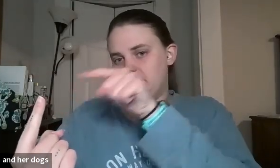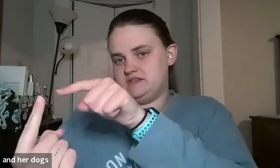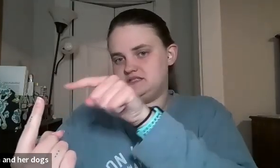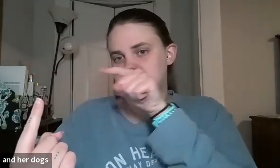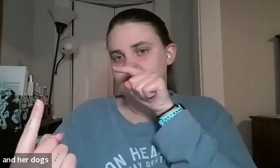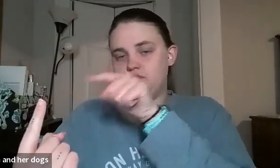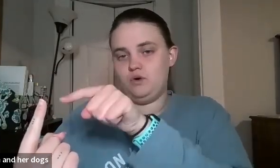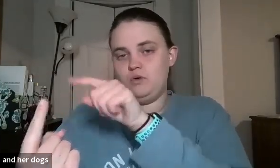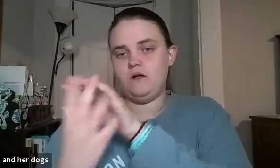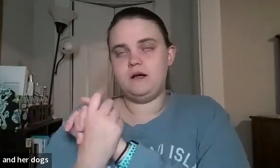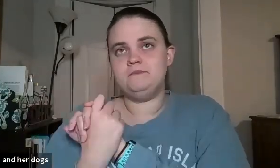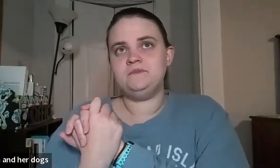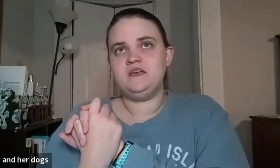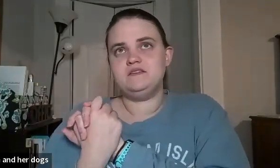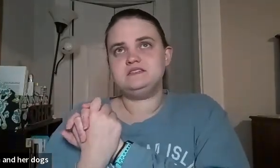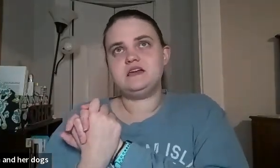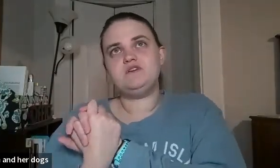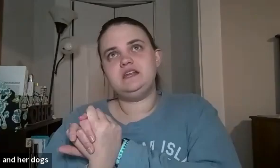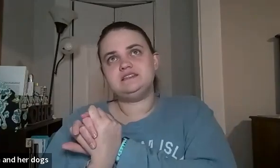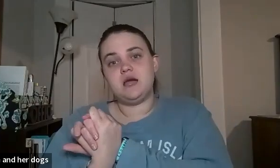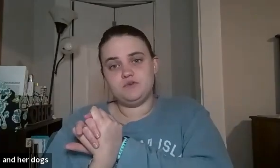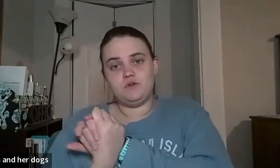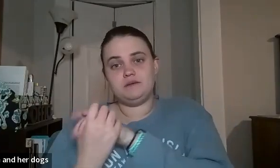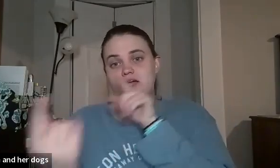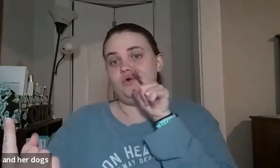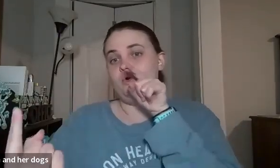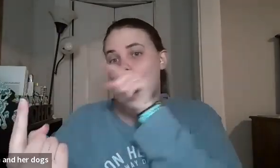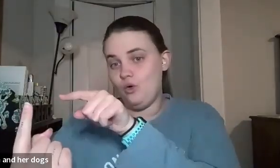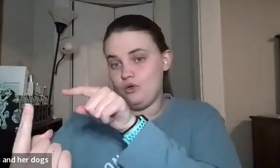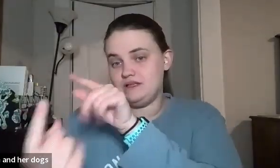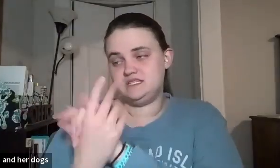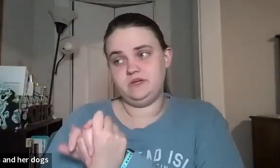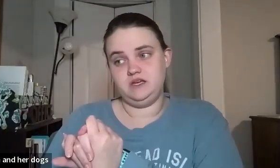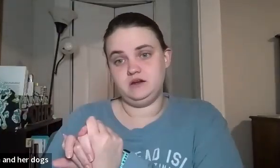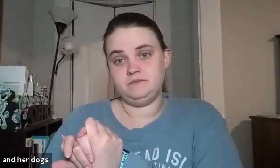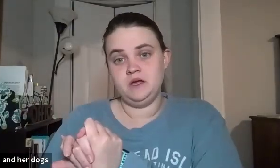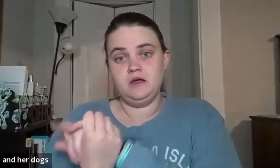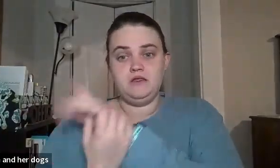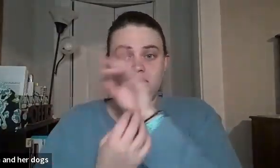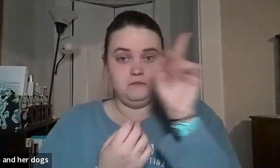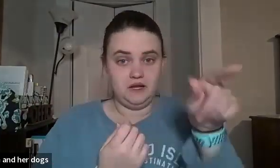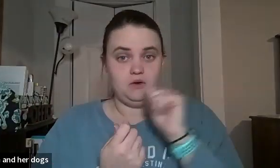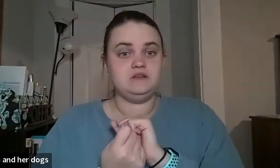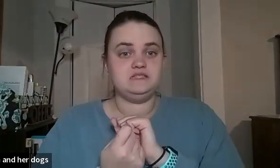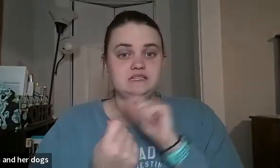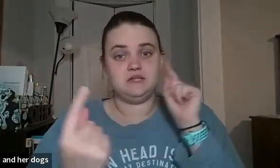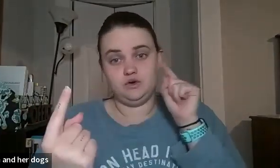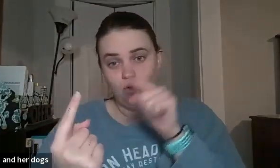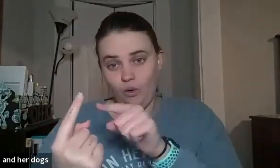Like this is the sign for goal. This is the sign for any type of goal. Like my goal is to be here. My goal is this. The